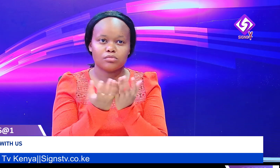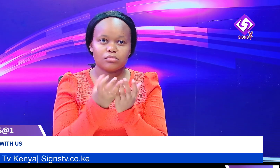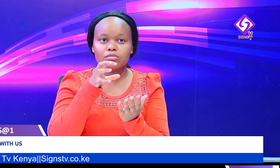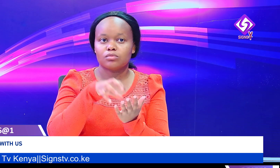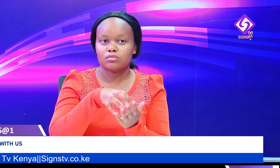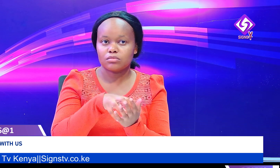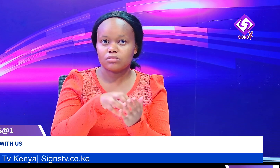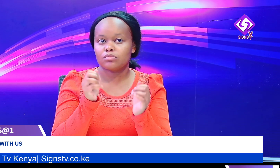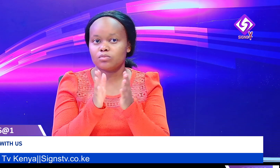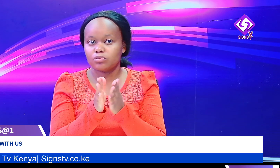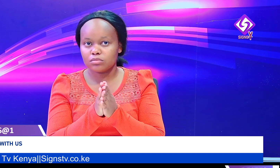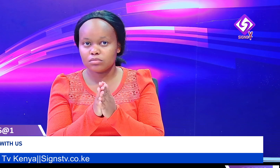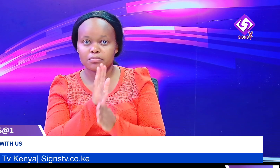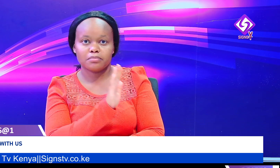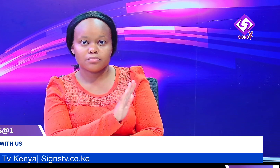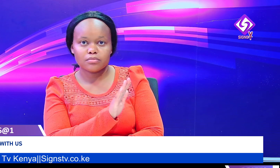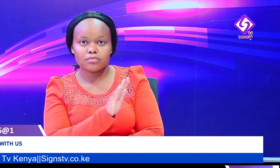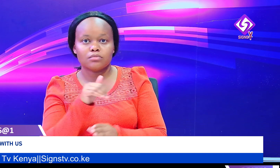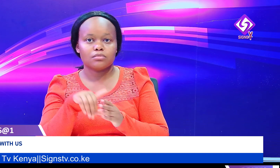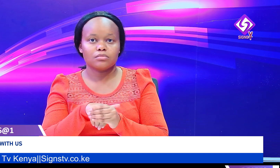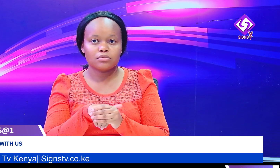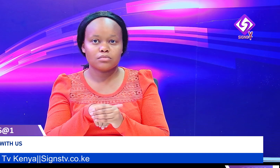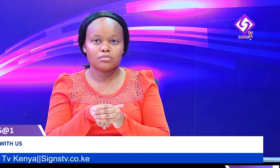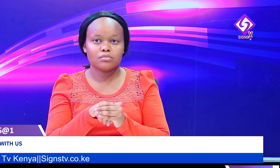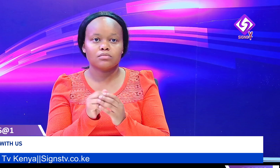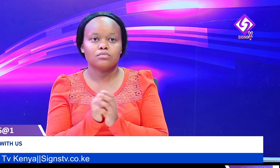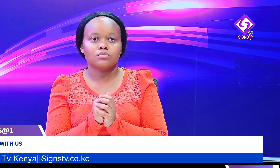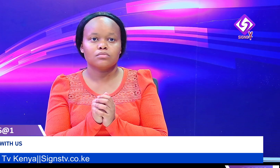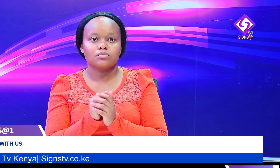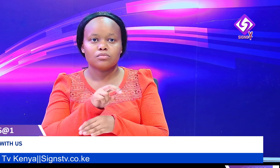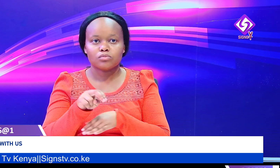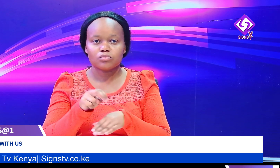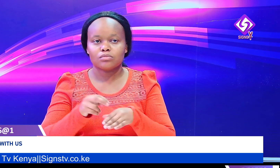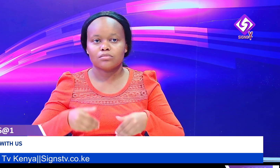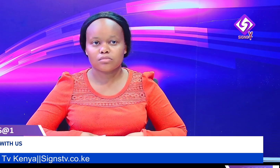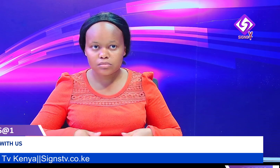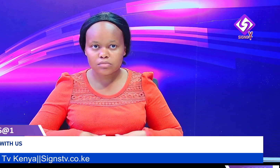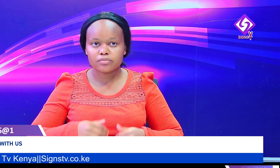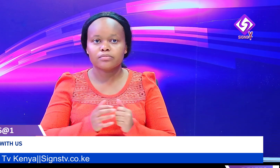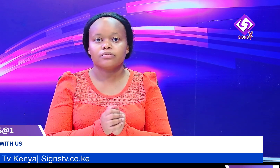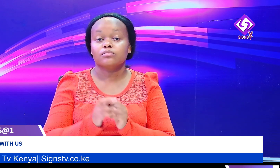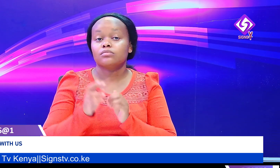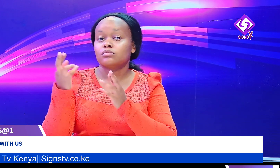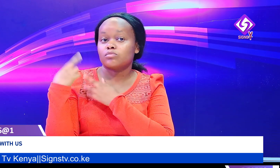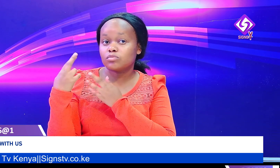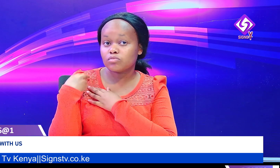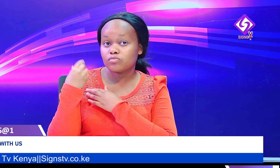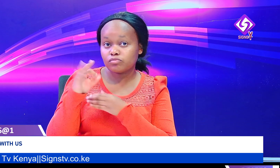to first world status within his lifetime is anchored in the capabilities and ingenuity of